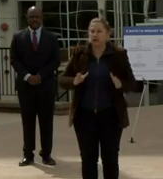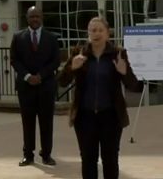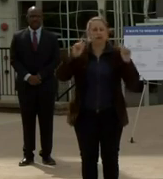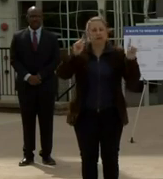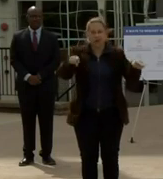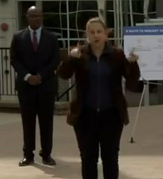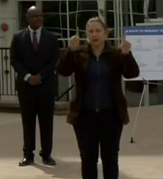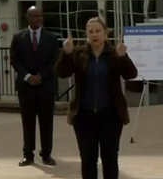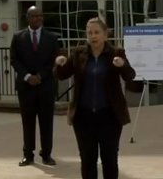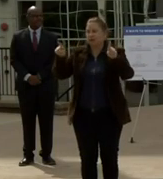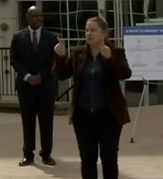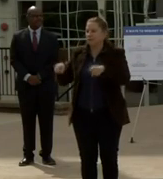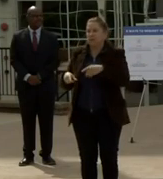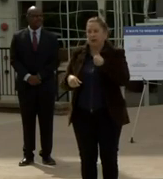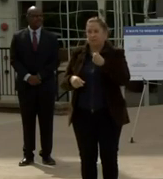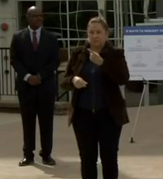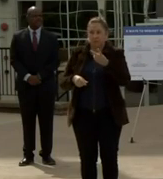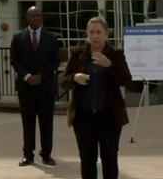questions.